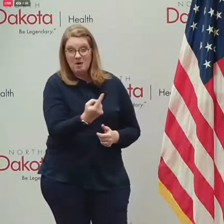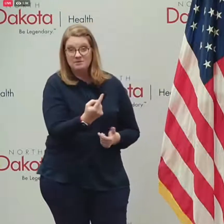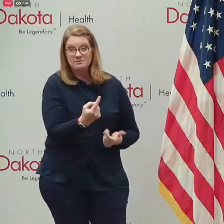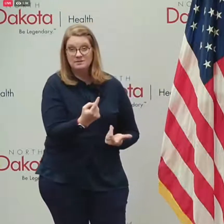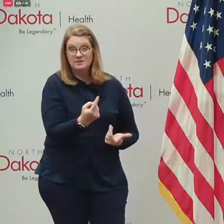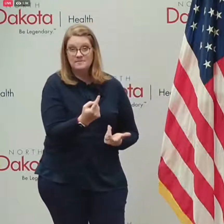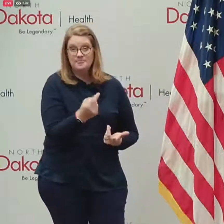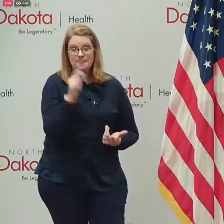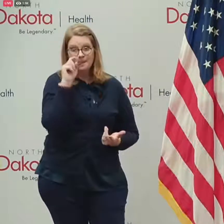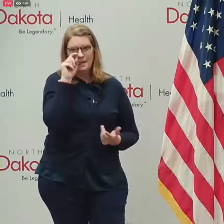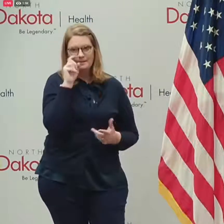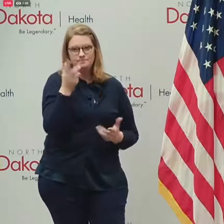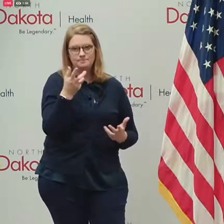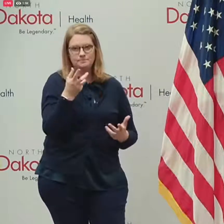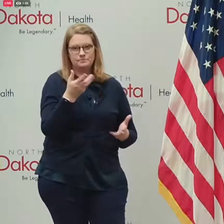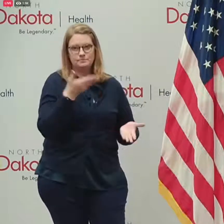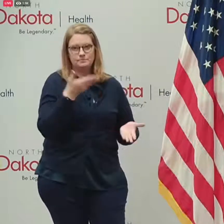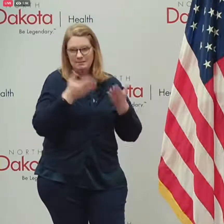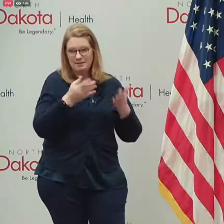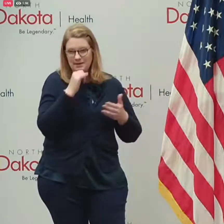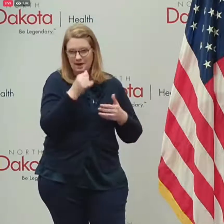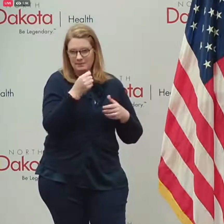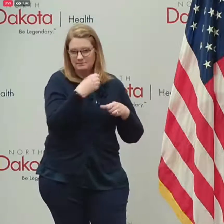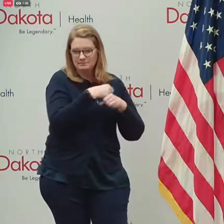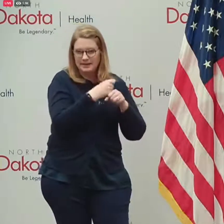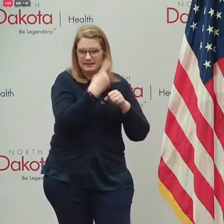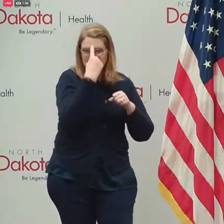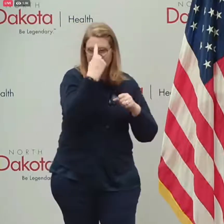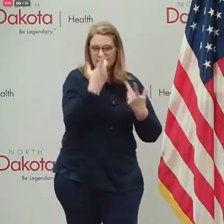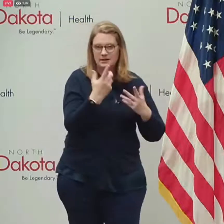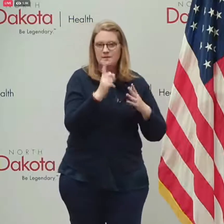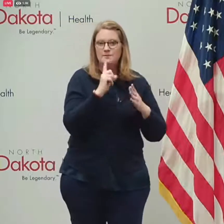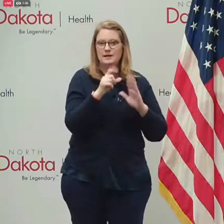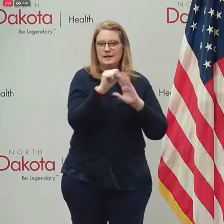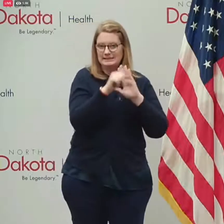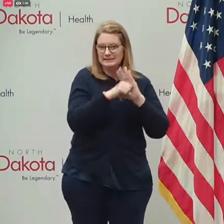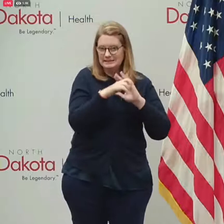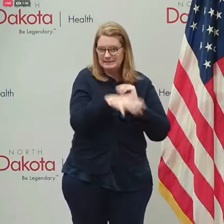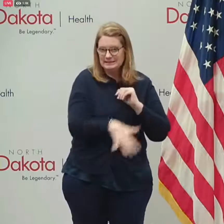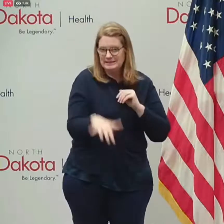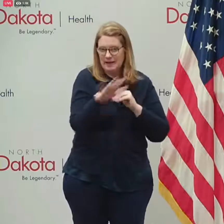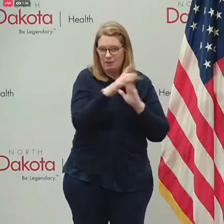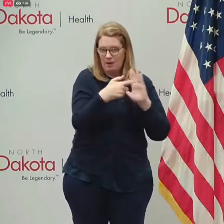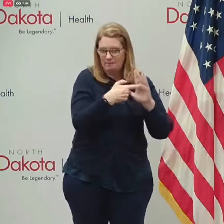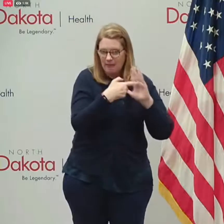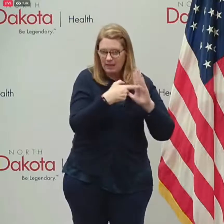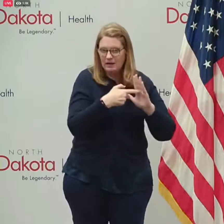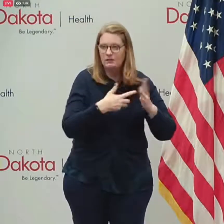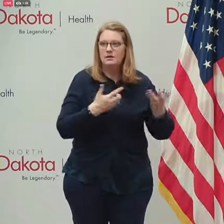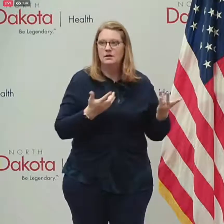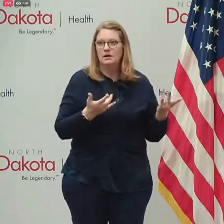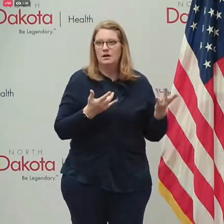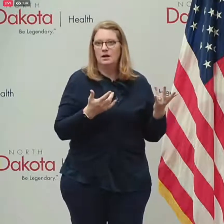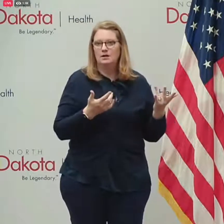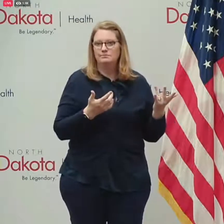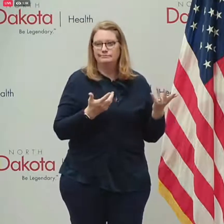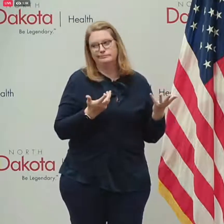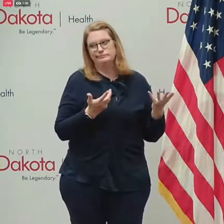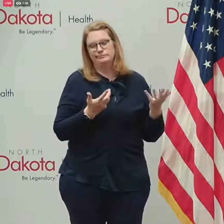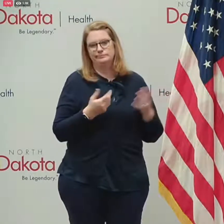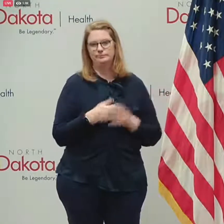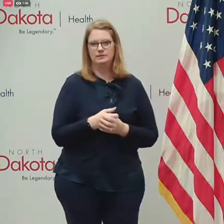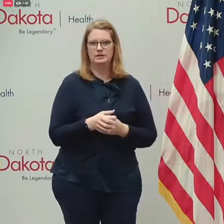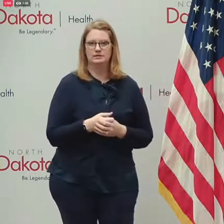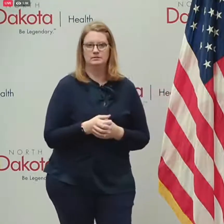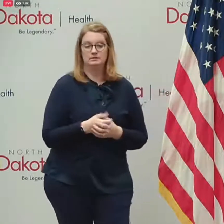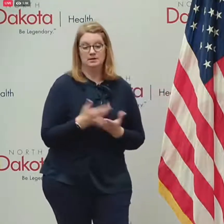that may not make sense. And I mean, we do a statewide mandate. I'm not sure, where that leads us.